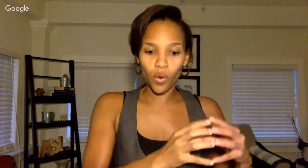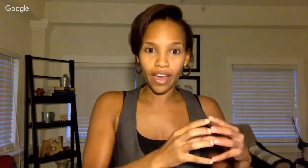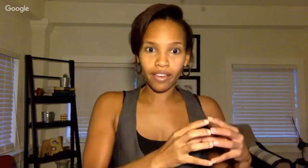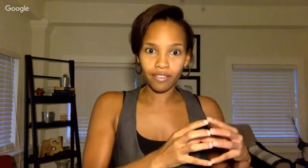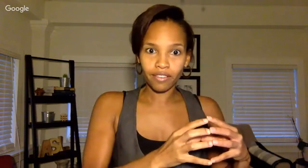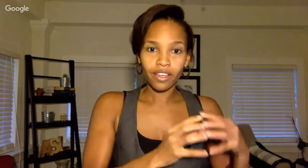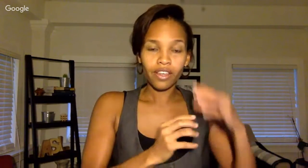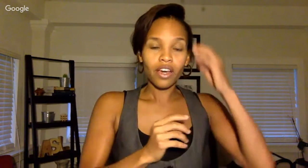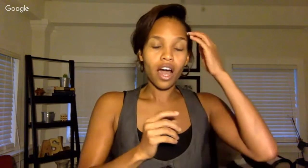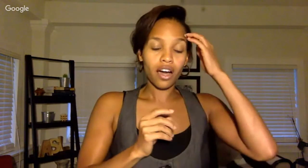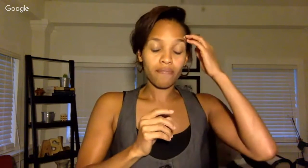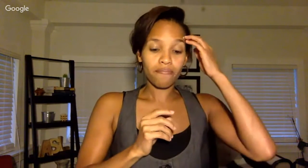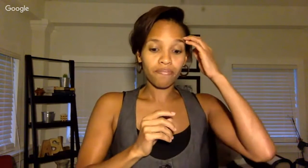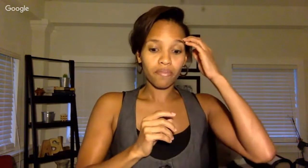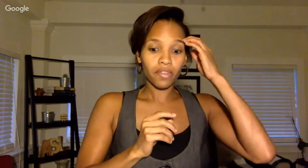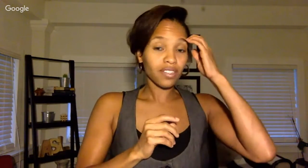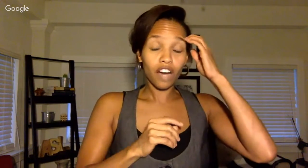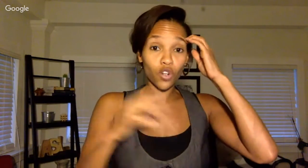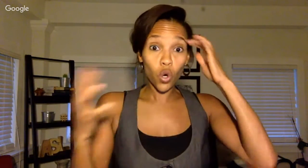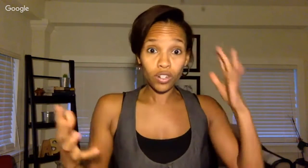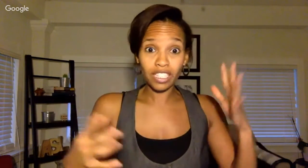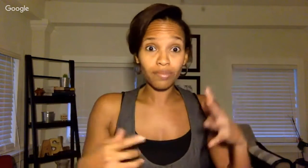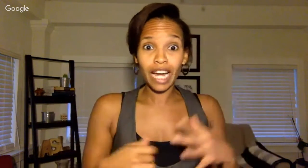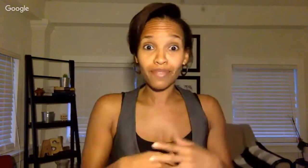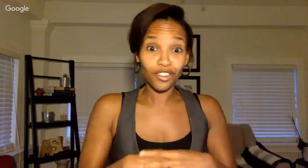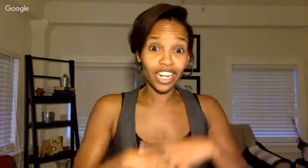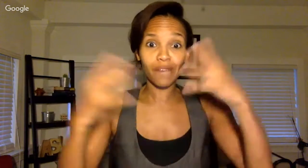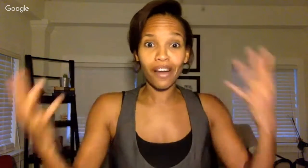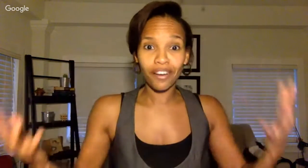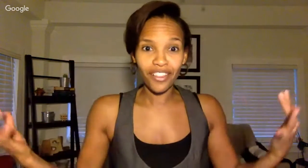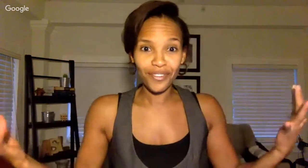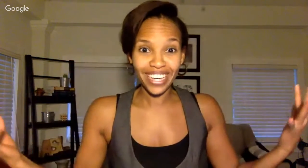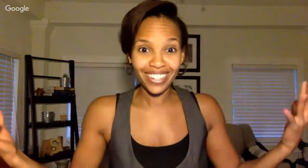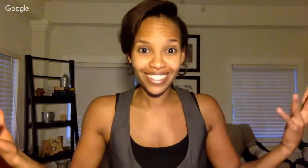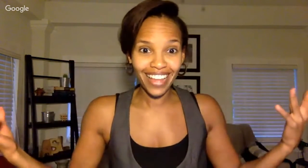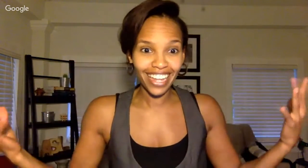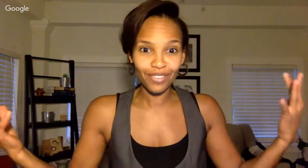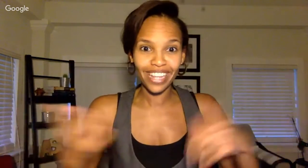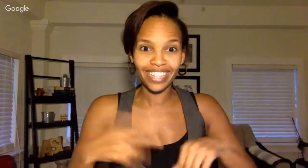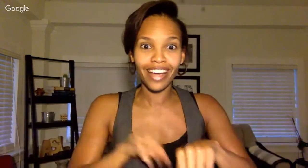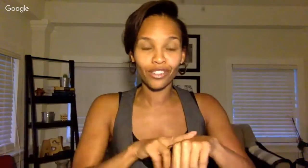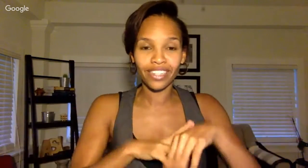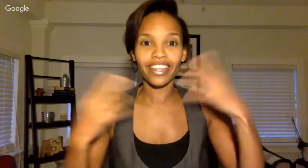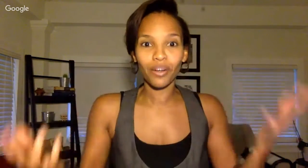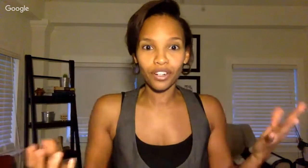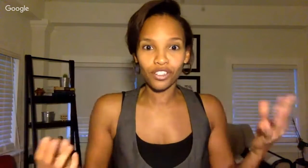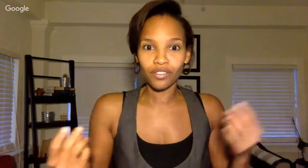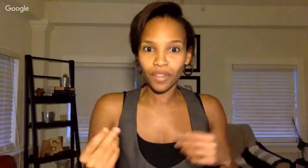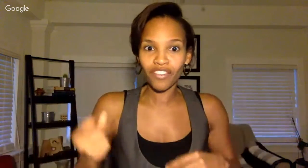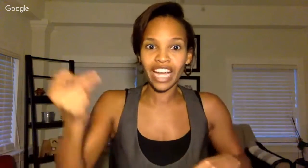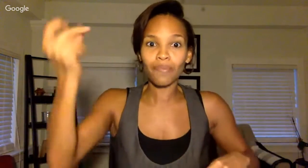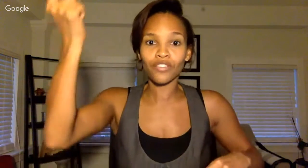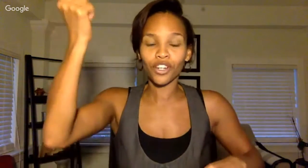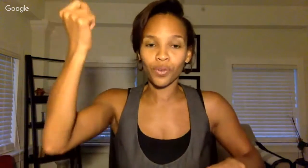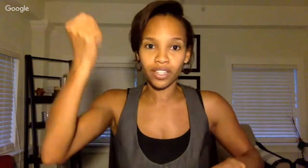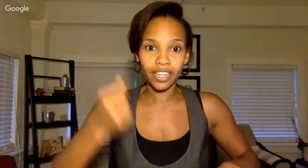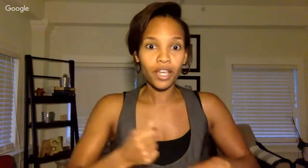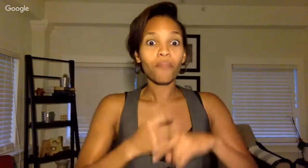way. Of course, sometimes they're going to come out other ways, and that's natural, that's language. Everything happens very quickly, but